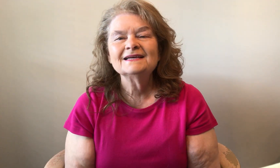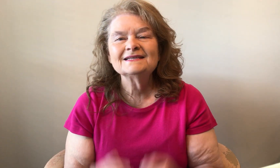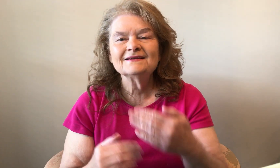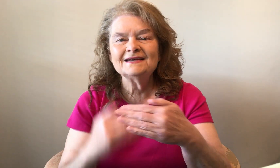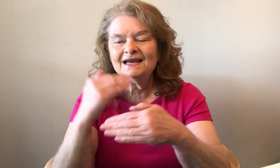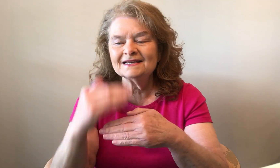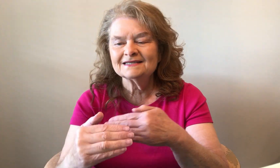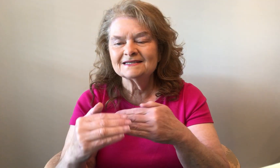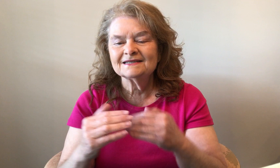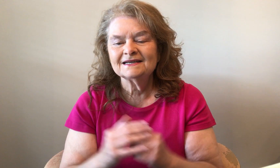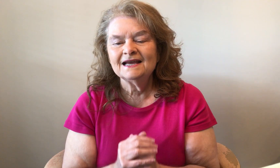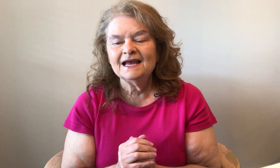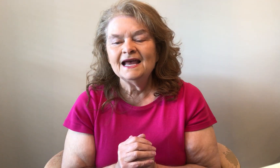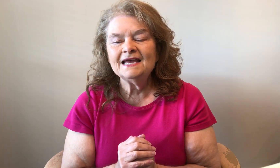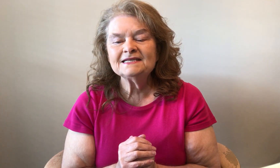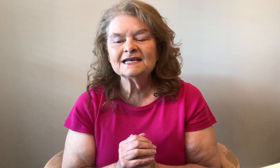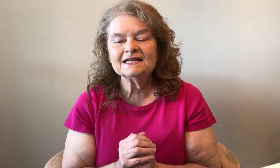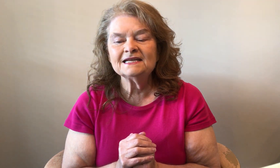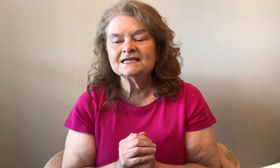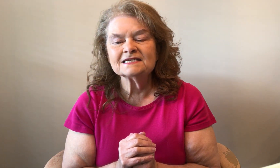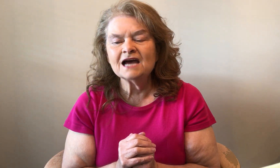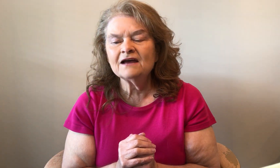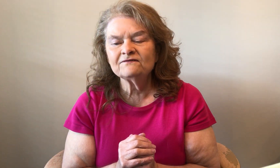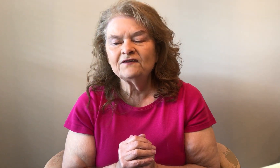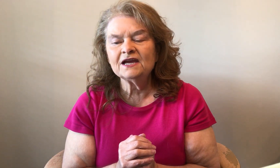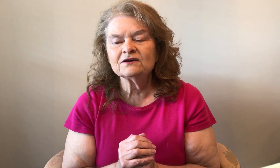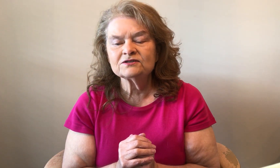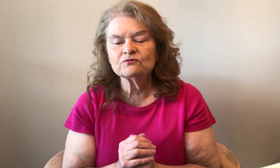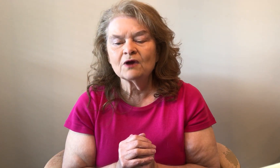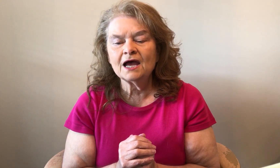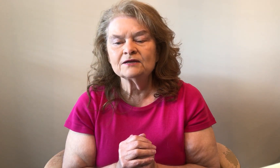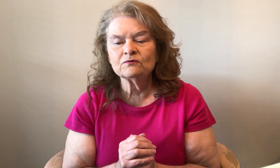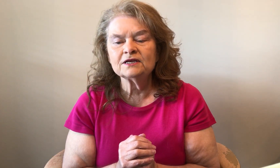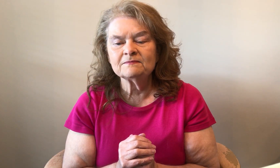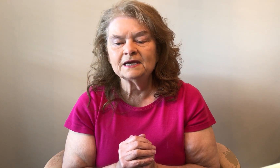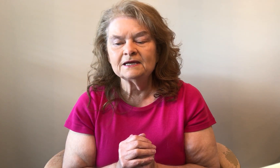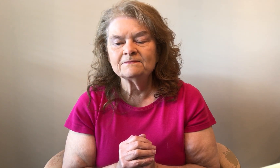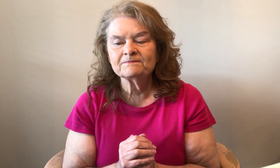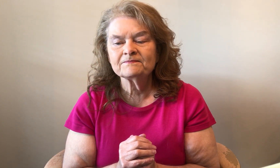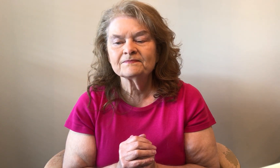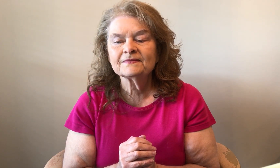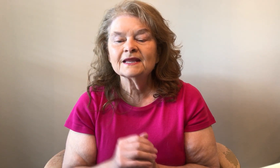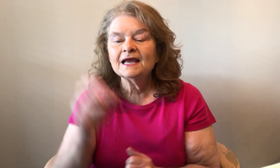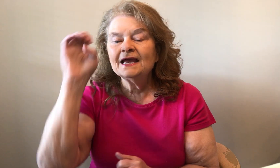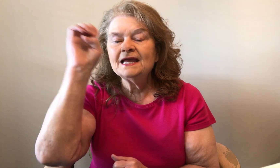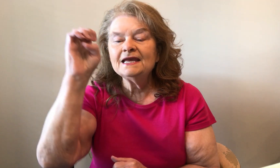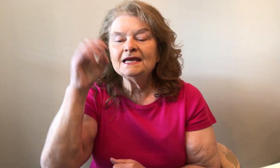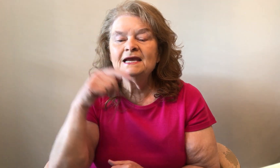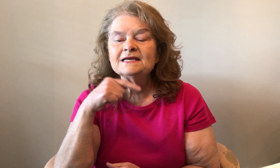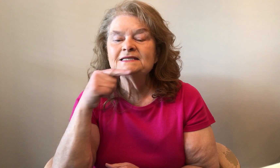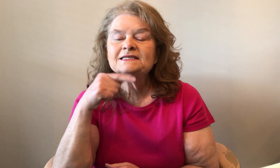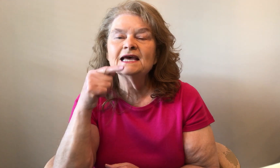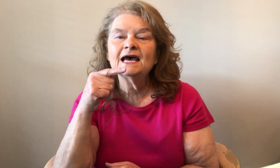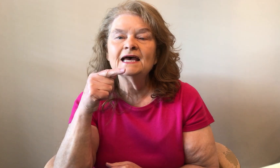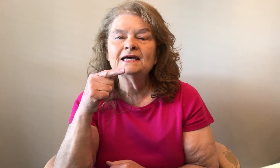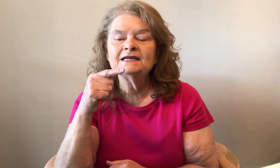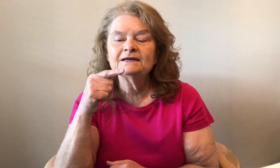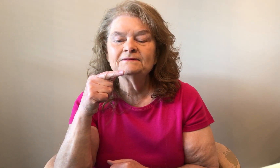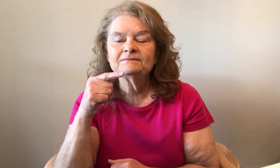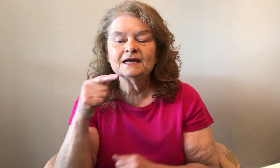So next, he said it is not fair to ride with me. He said, and you